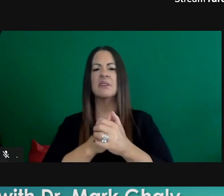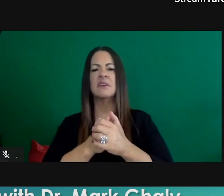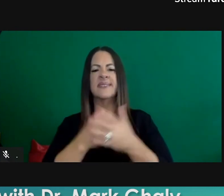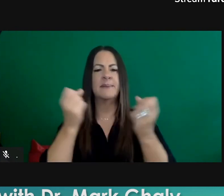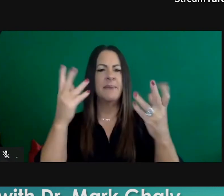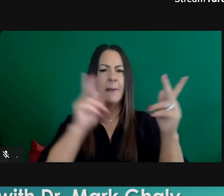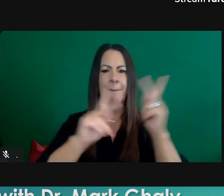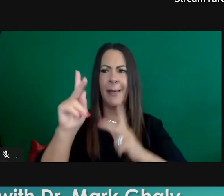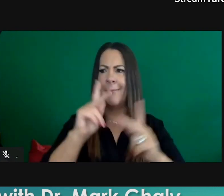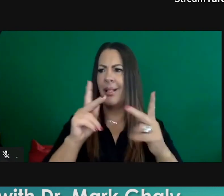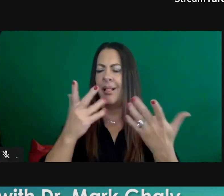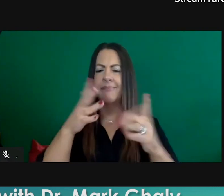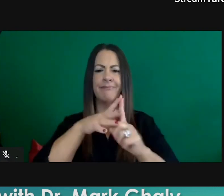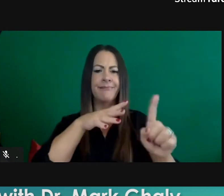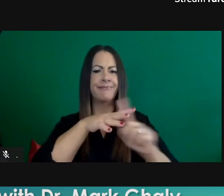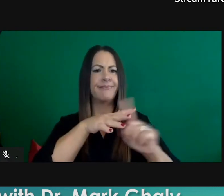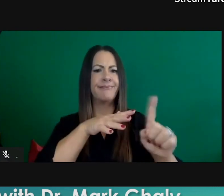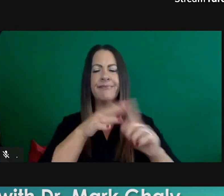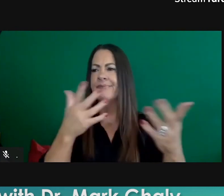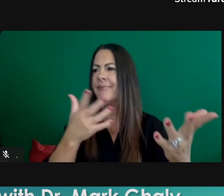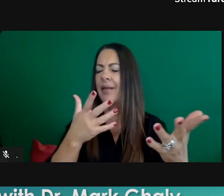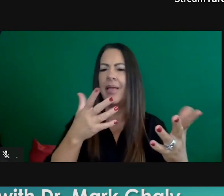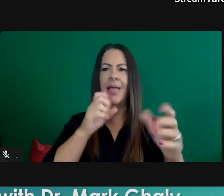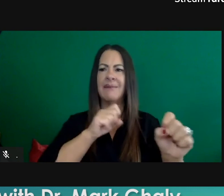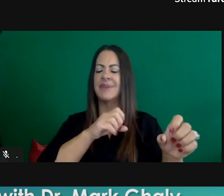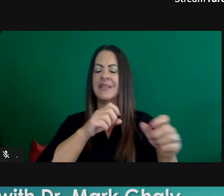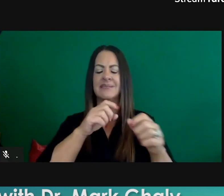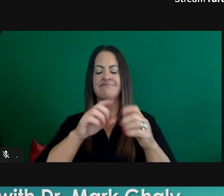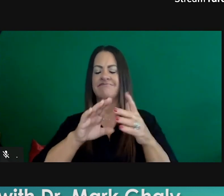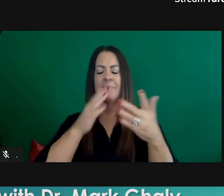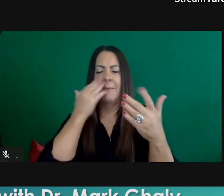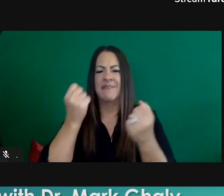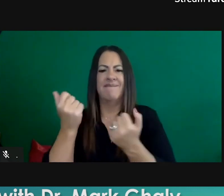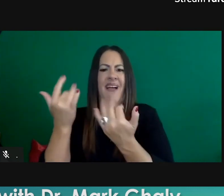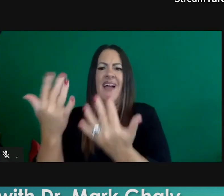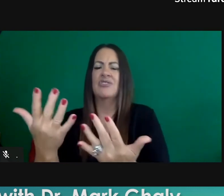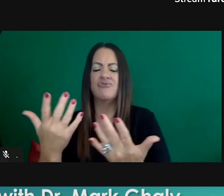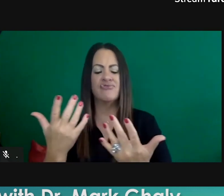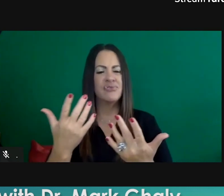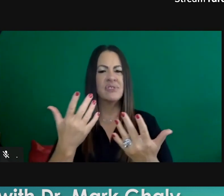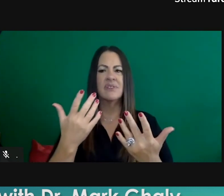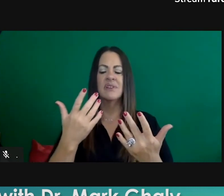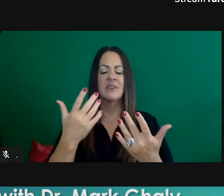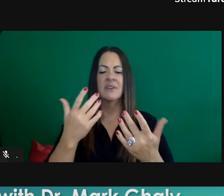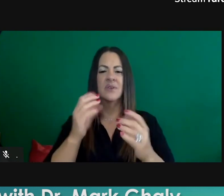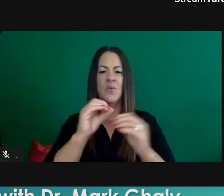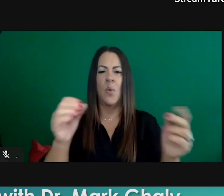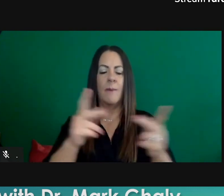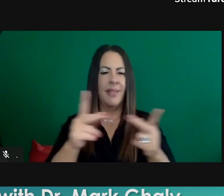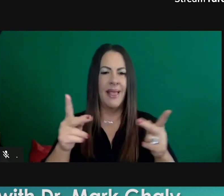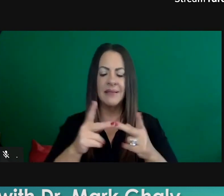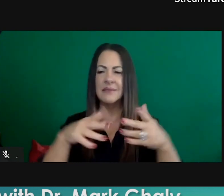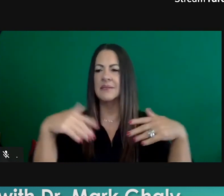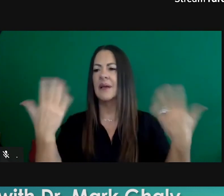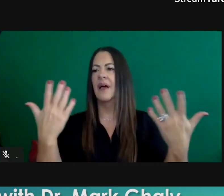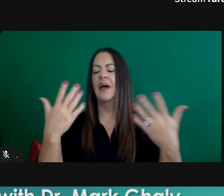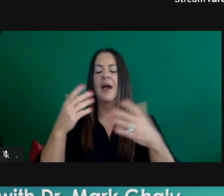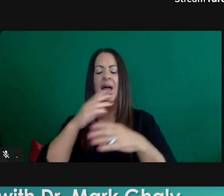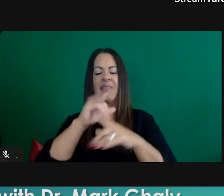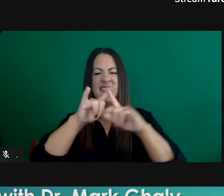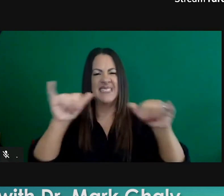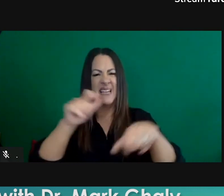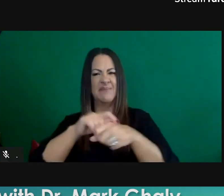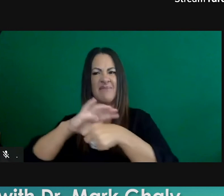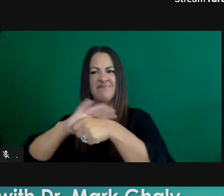of folks all over the place because of these fires. We also have the ongoing situation with COVID-19.